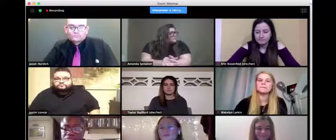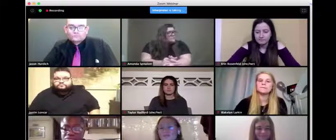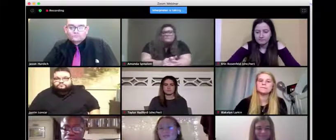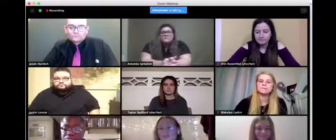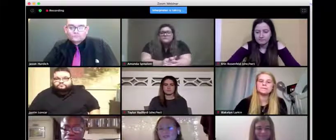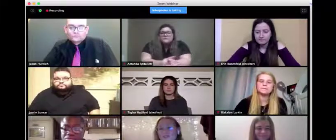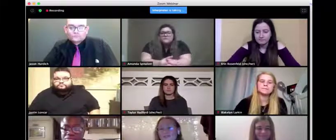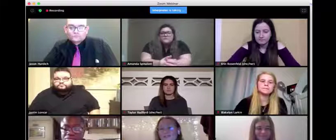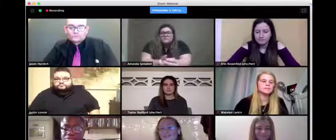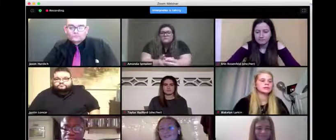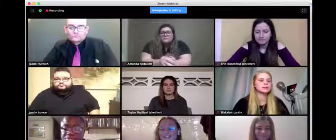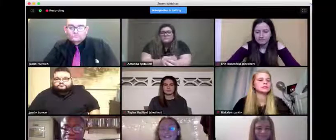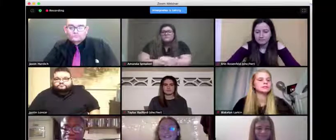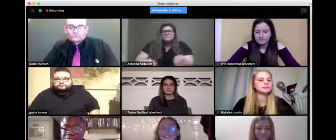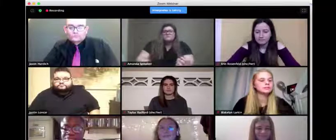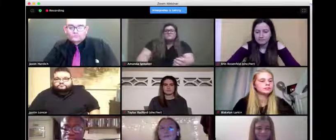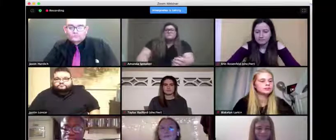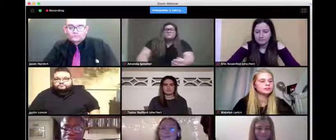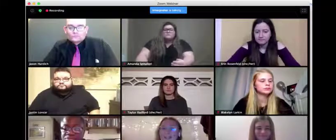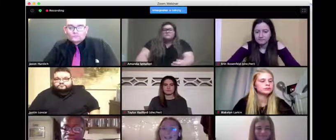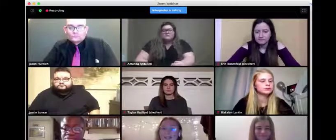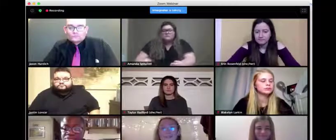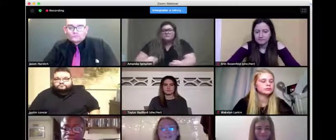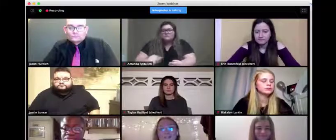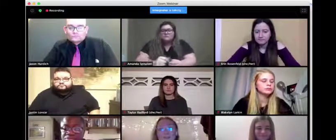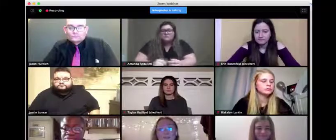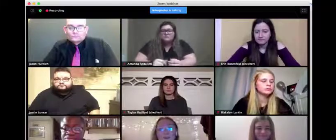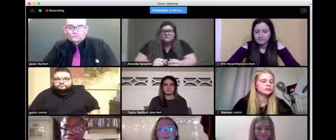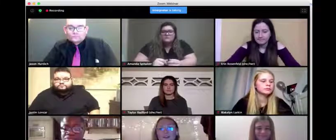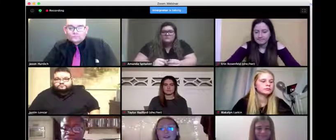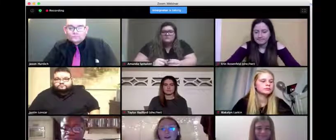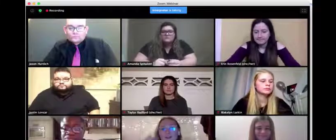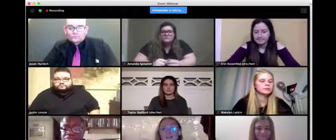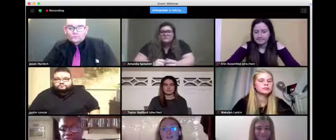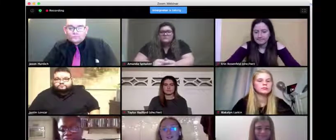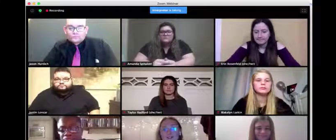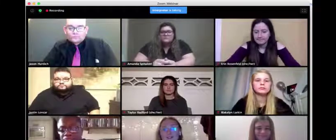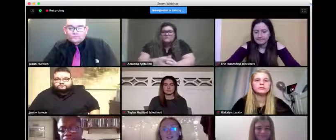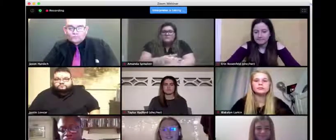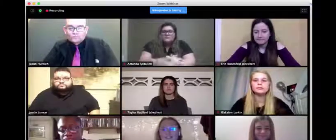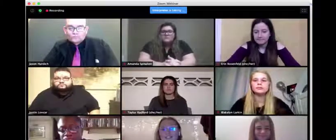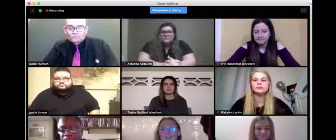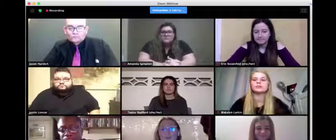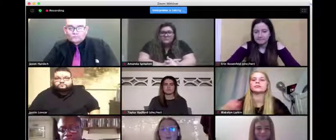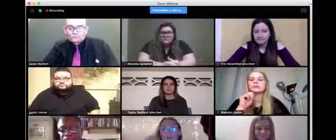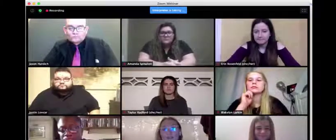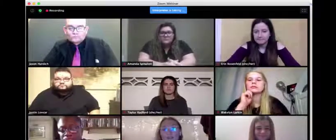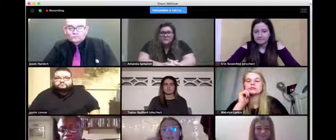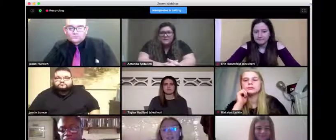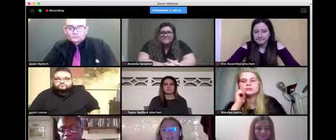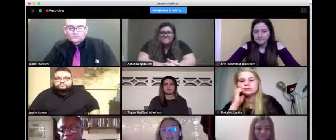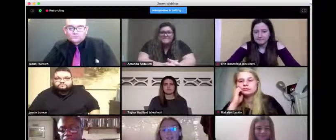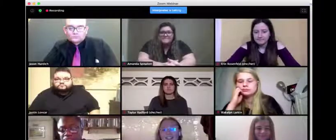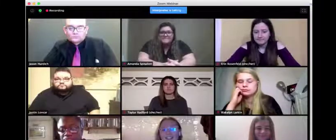of our students. We want them to be able to learn and become comfortable and become